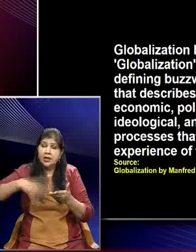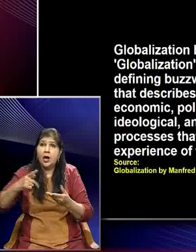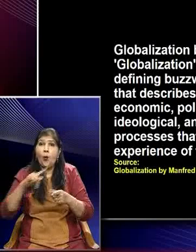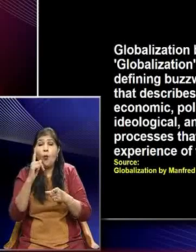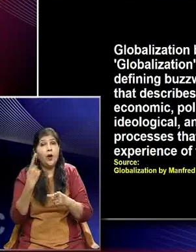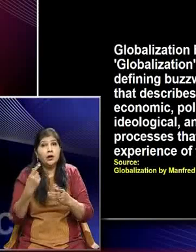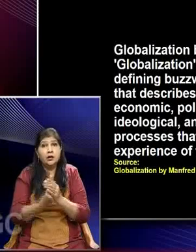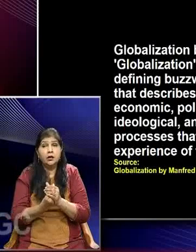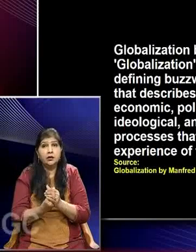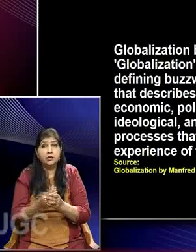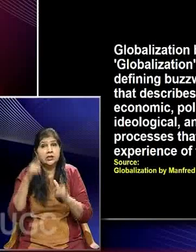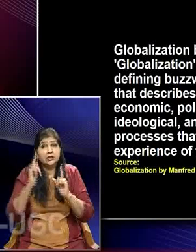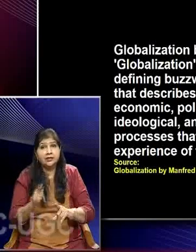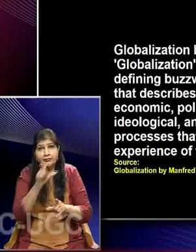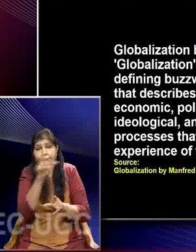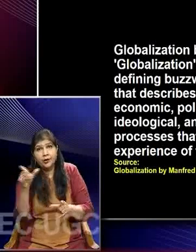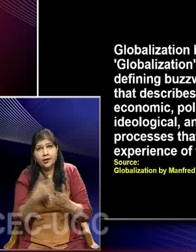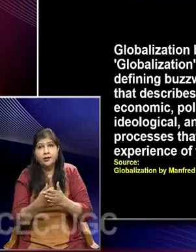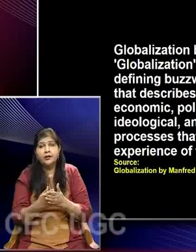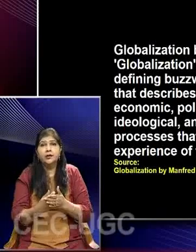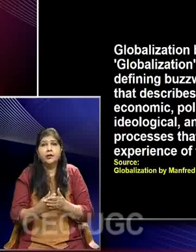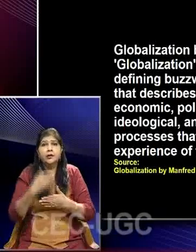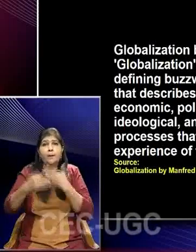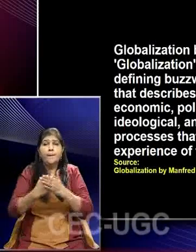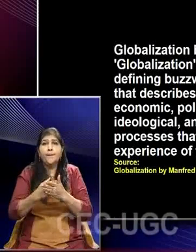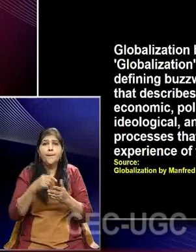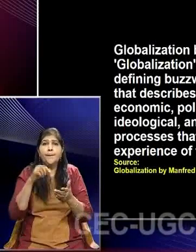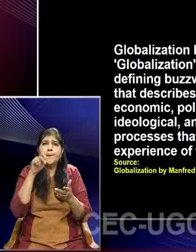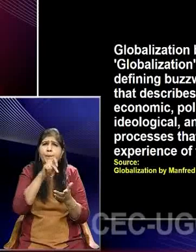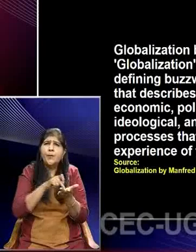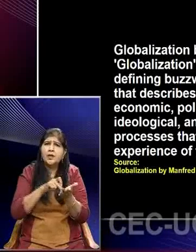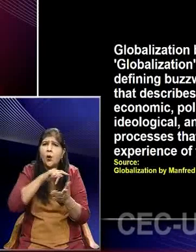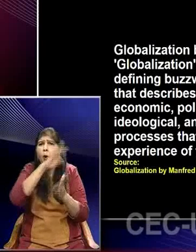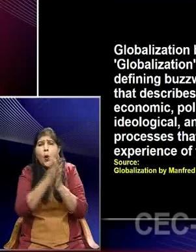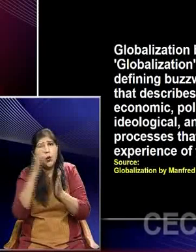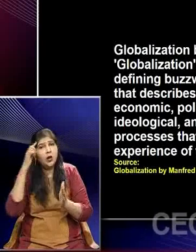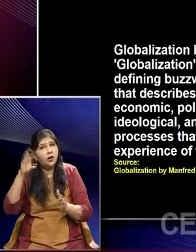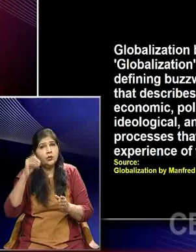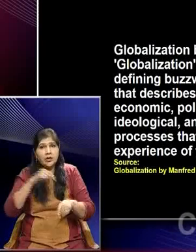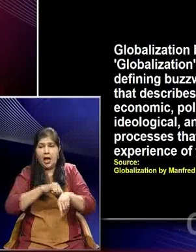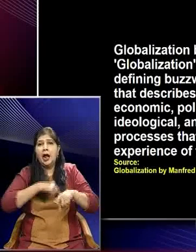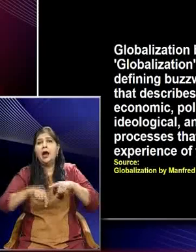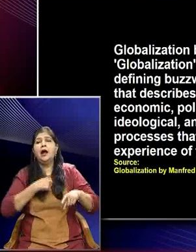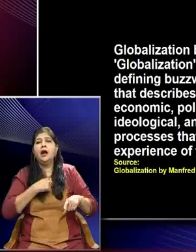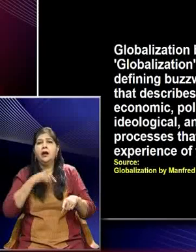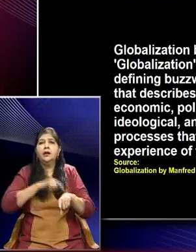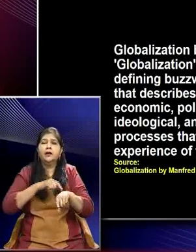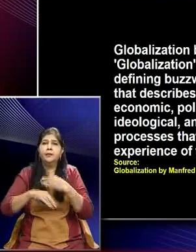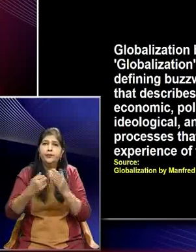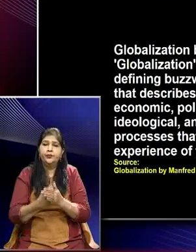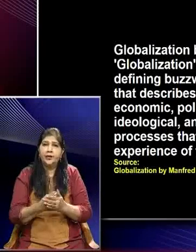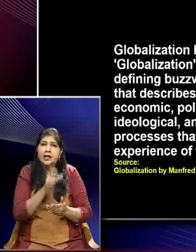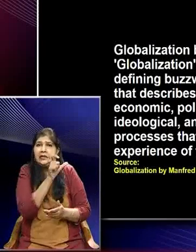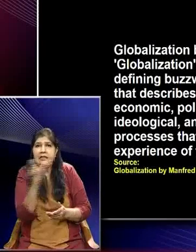the defining buzzwords of our time. A